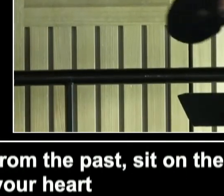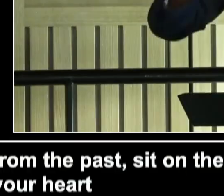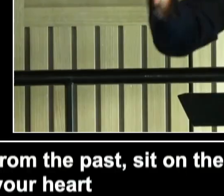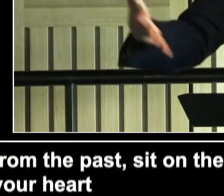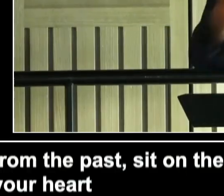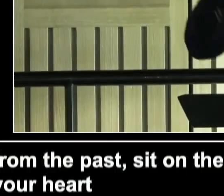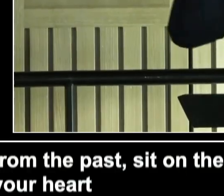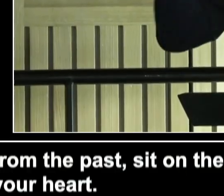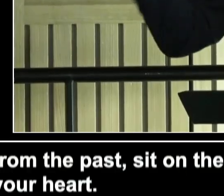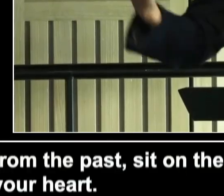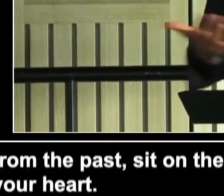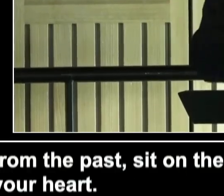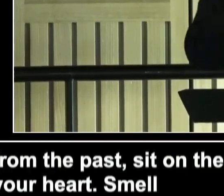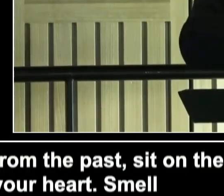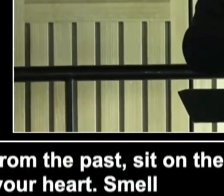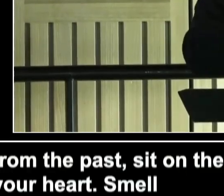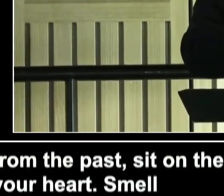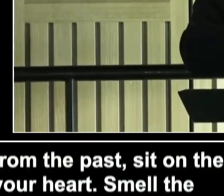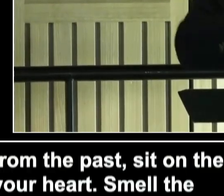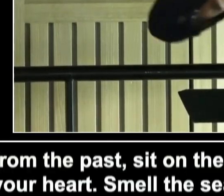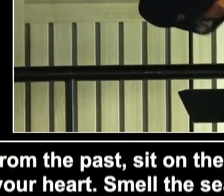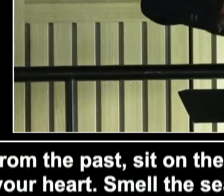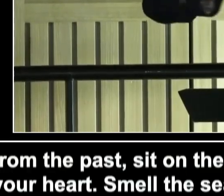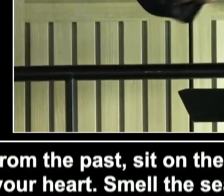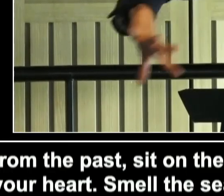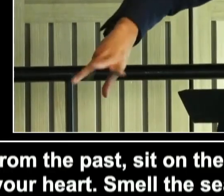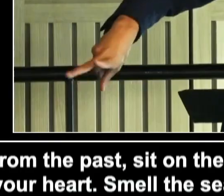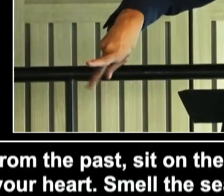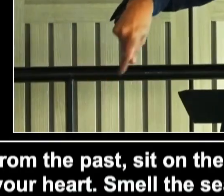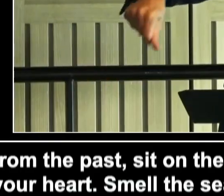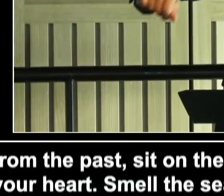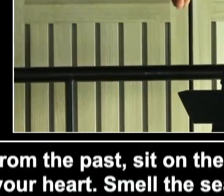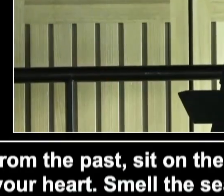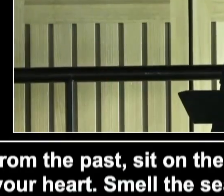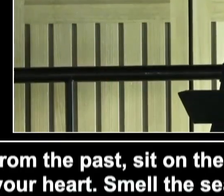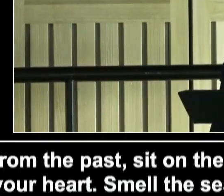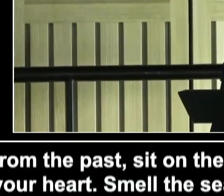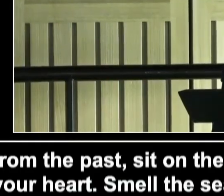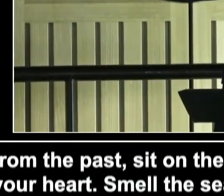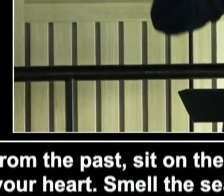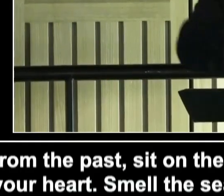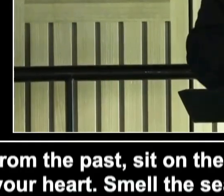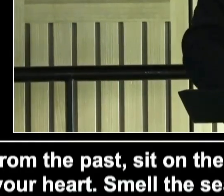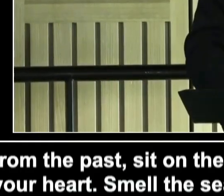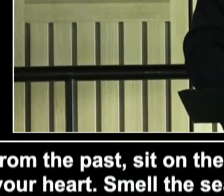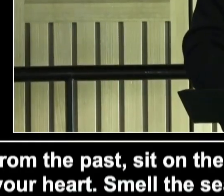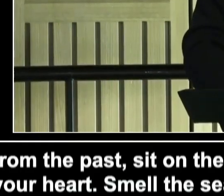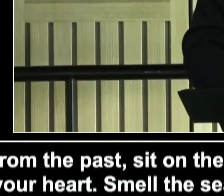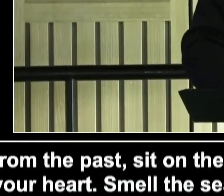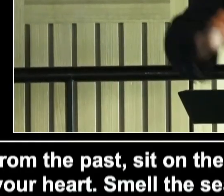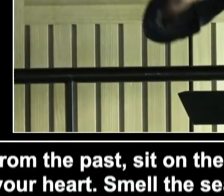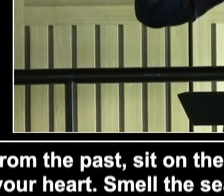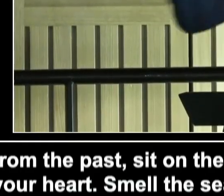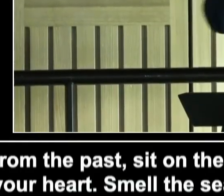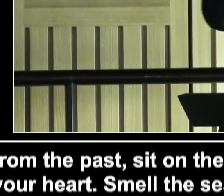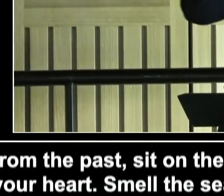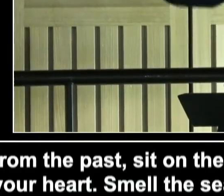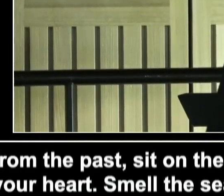Smell the sea mist brought in by the breeze. Feel your hand swirl in the sand.